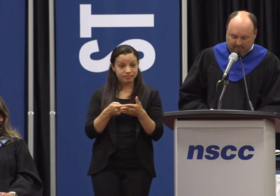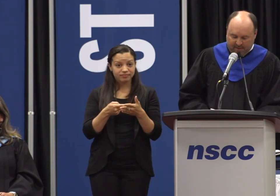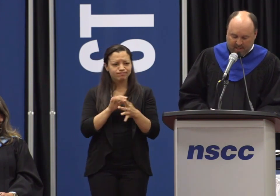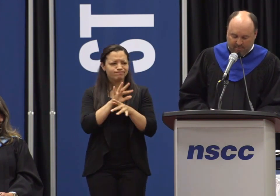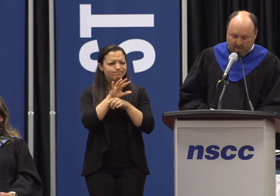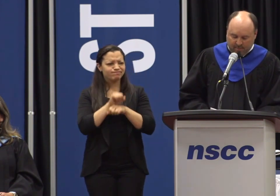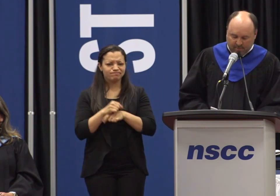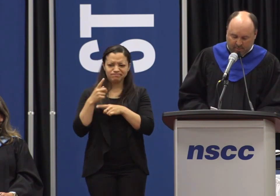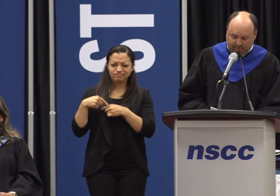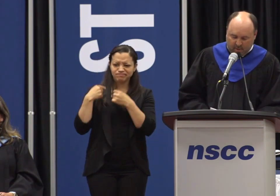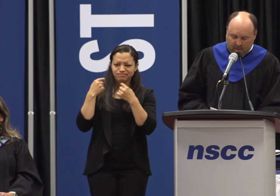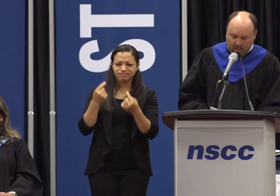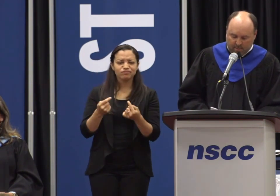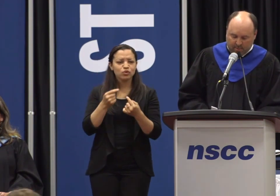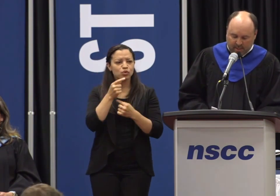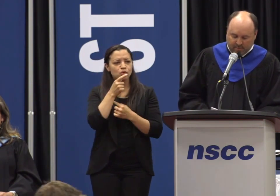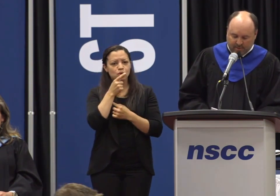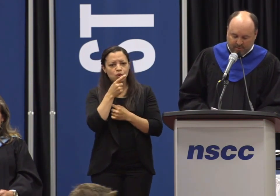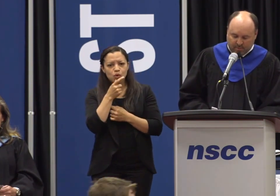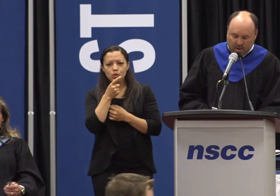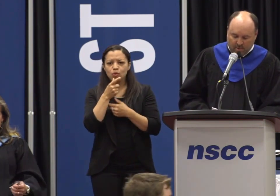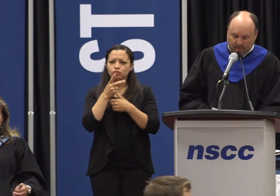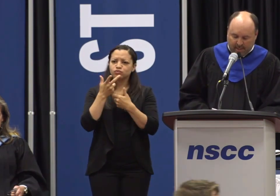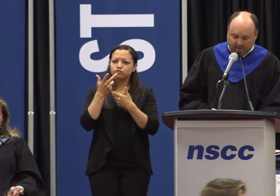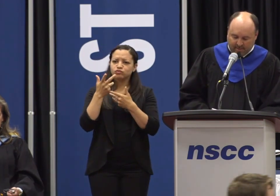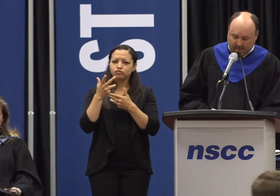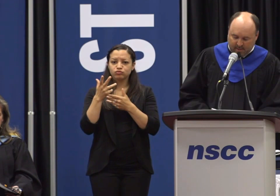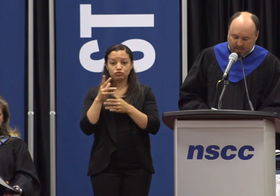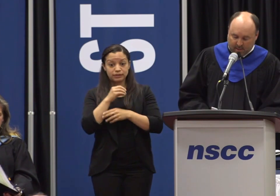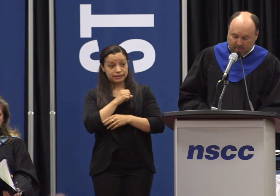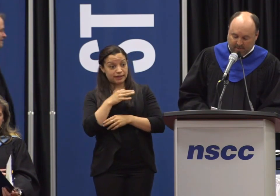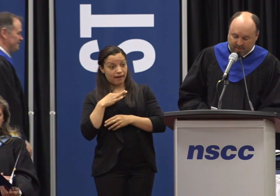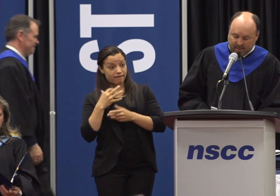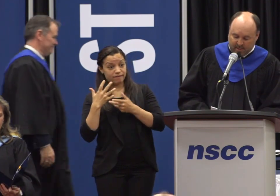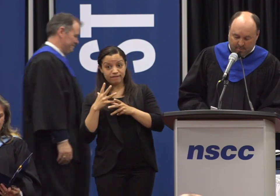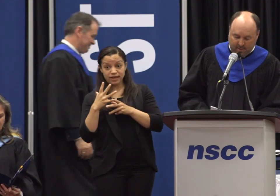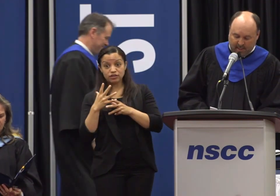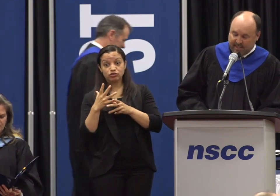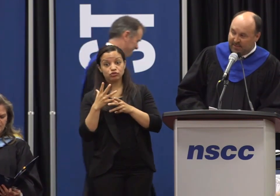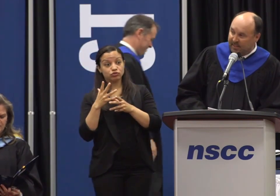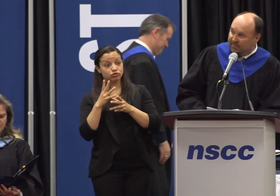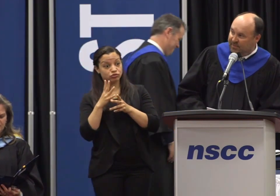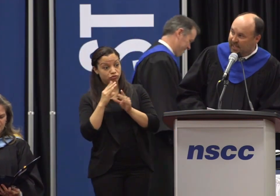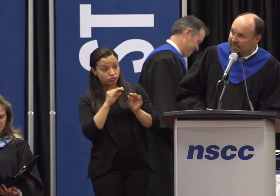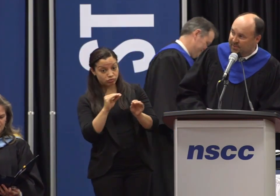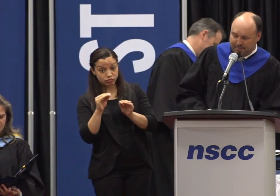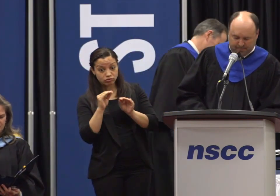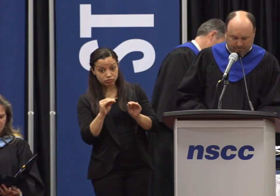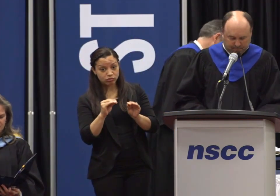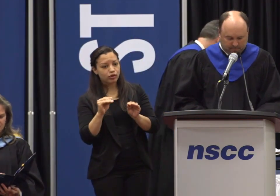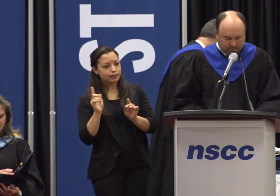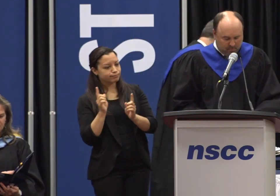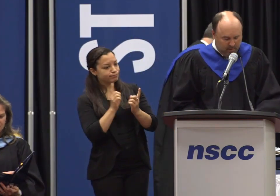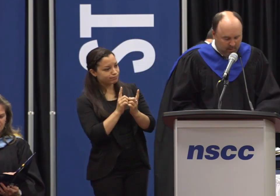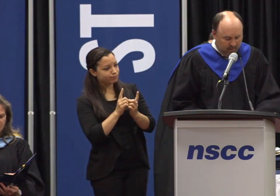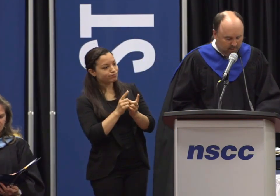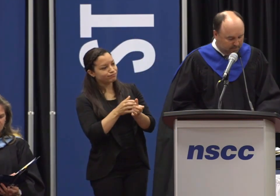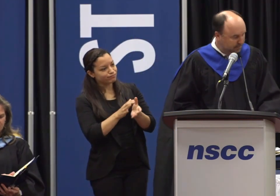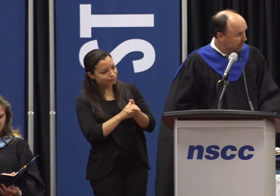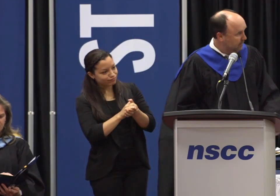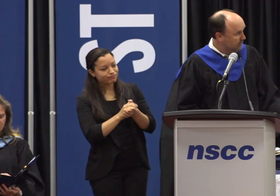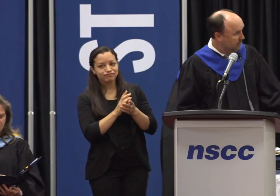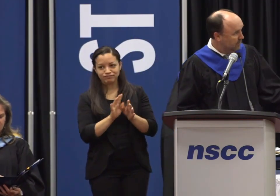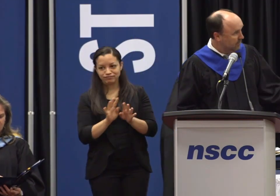to invite faculty members who have taught our graduates to congregate, congratulate them as they leave the stage.